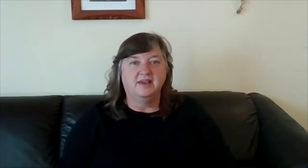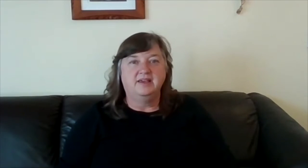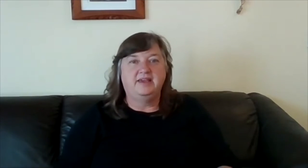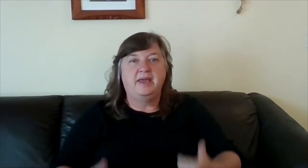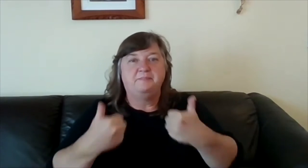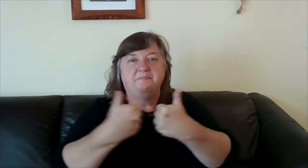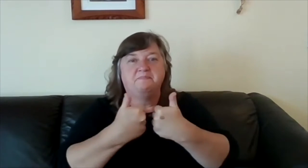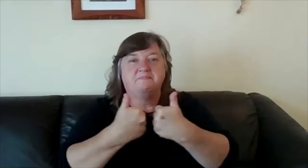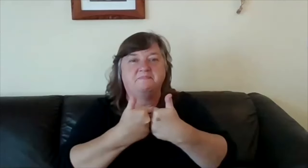Game.